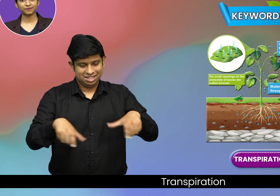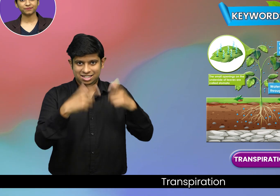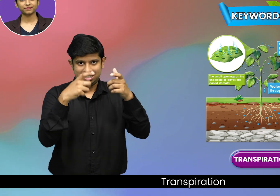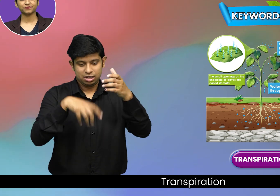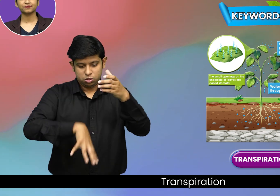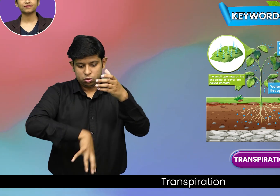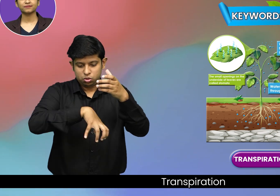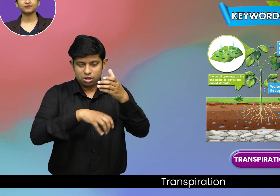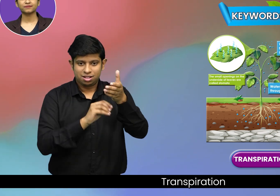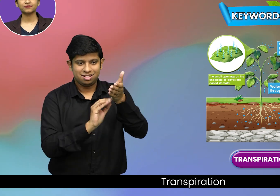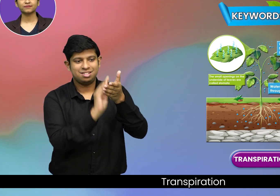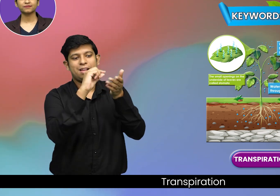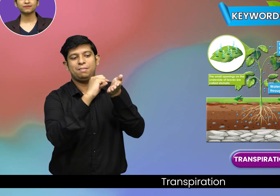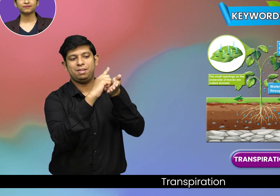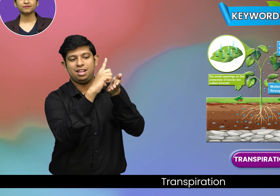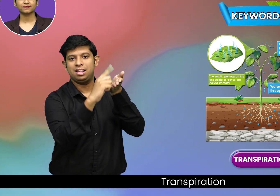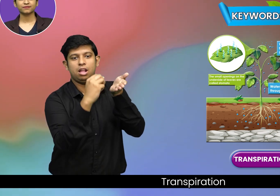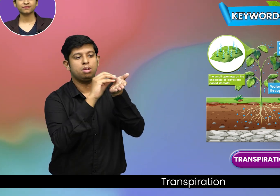transpiration,